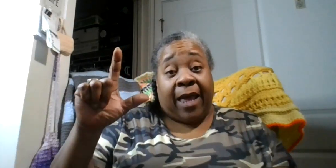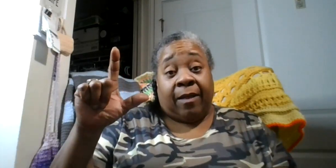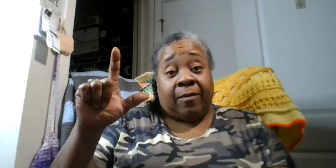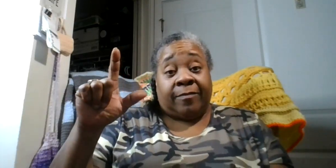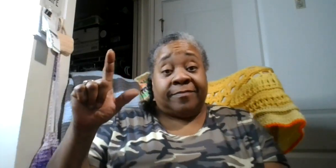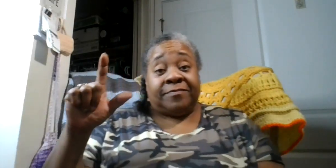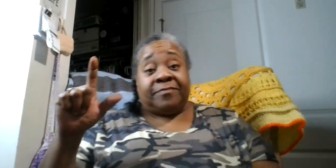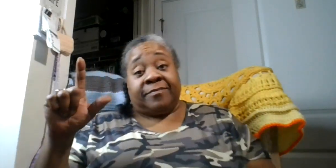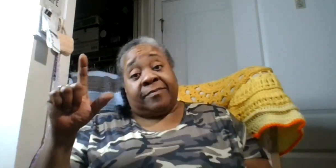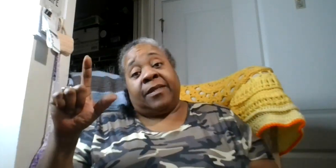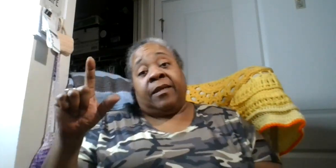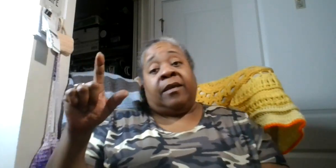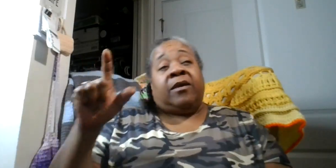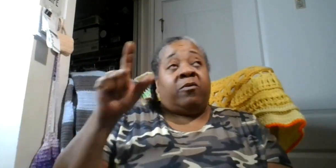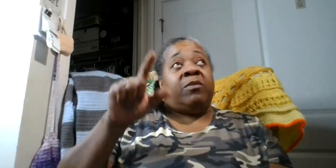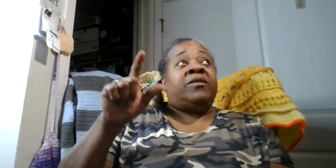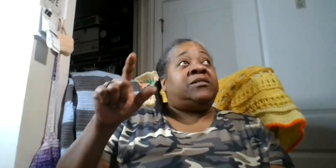L. Remember the song?